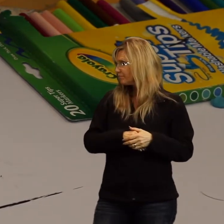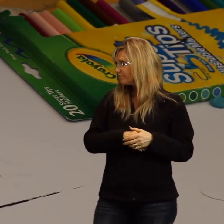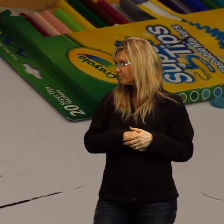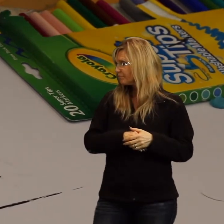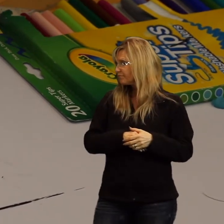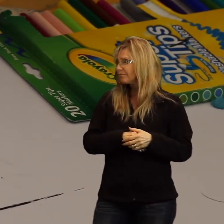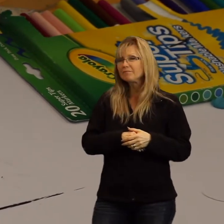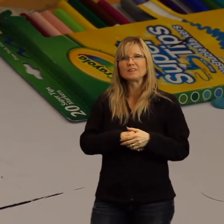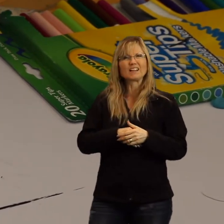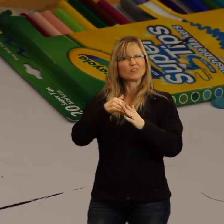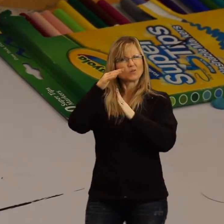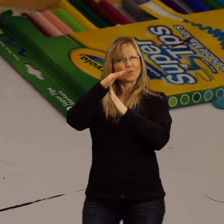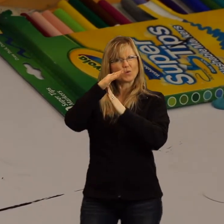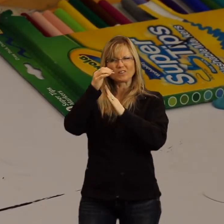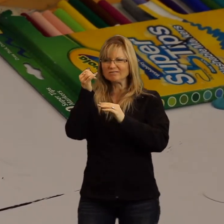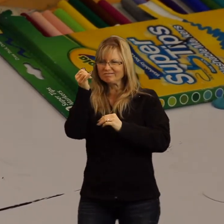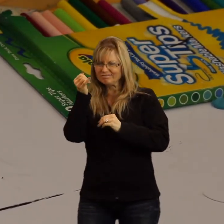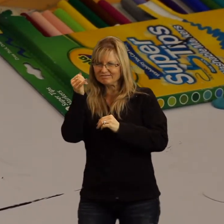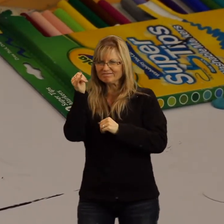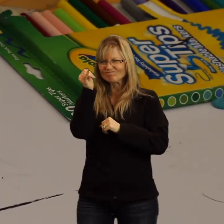Touch up those lines.